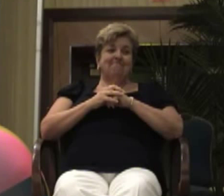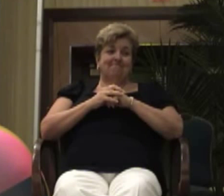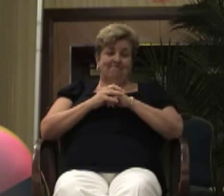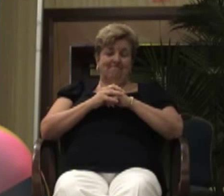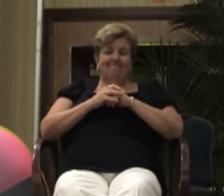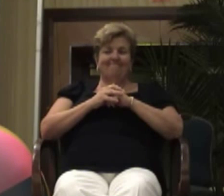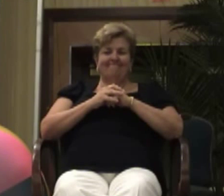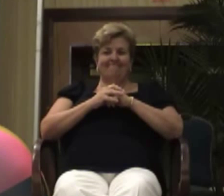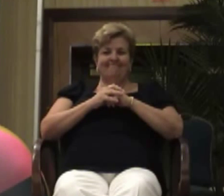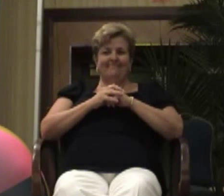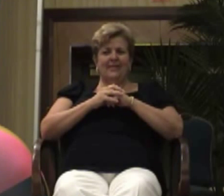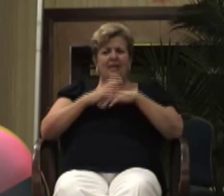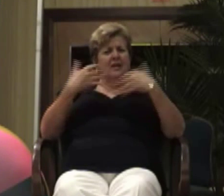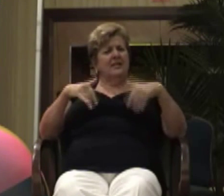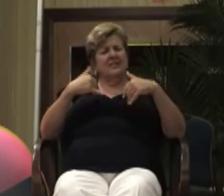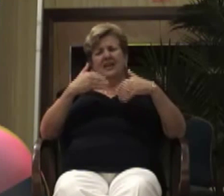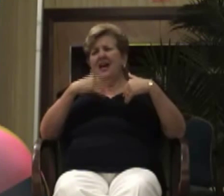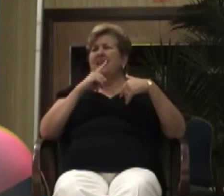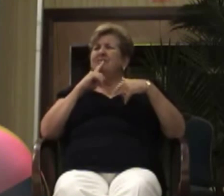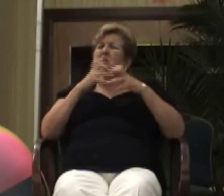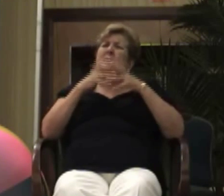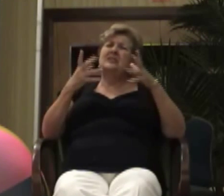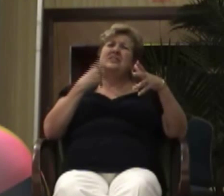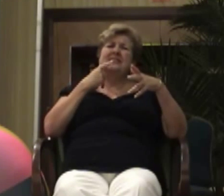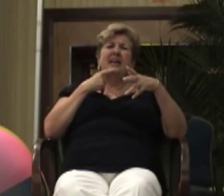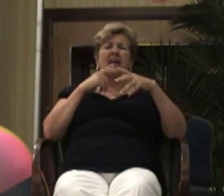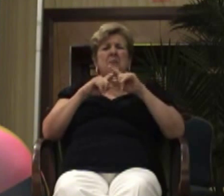I got so much to say, and they've been on me about how long to say it.